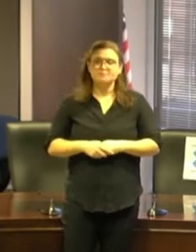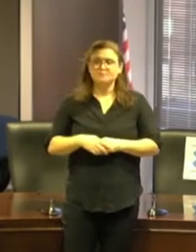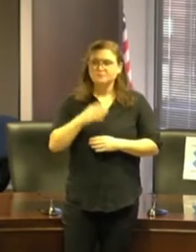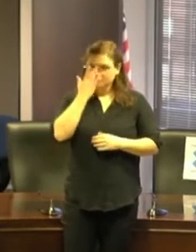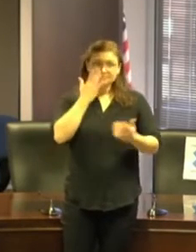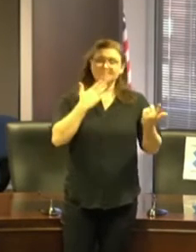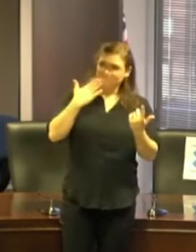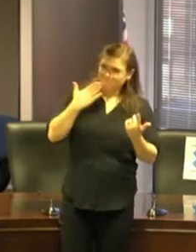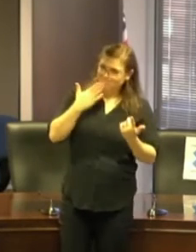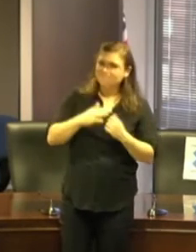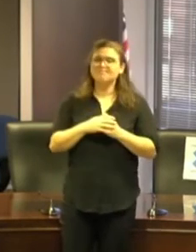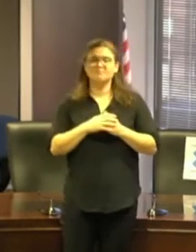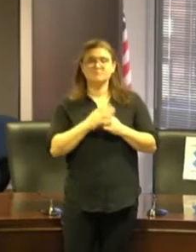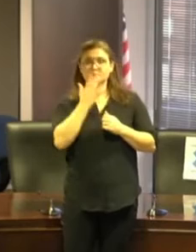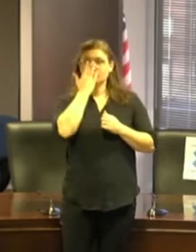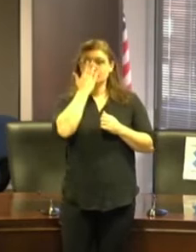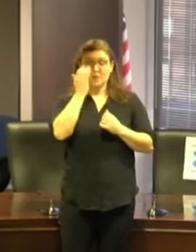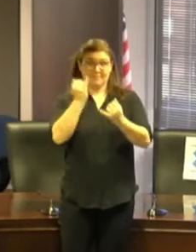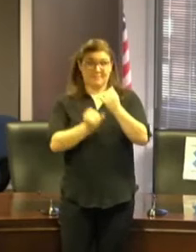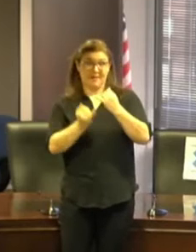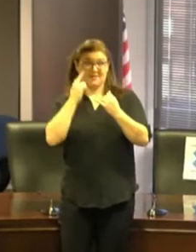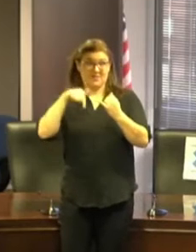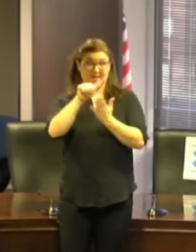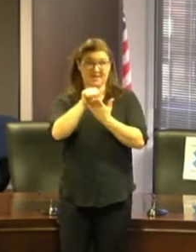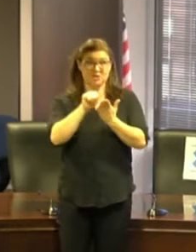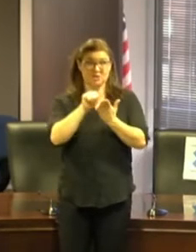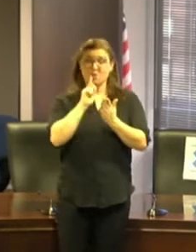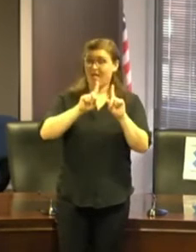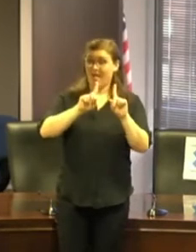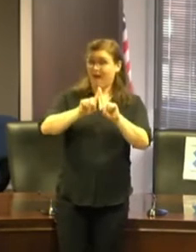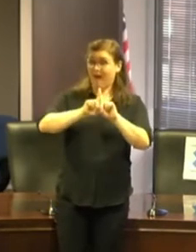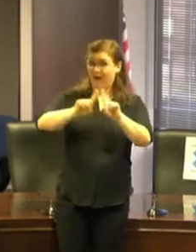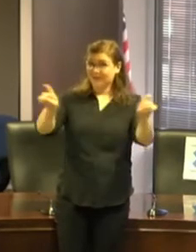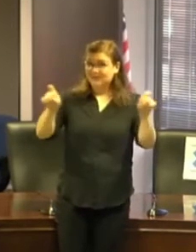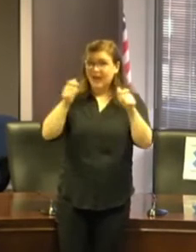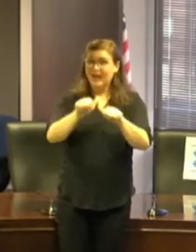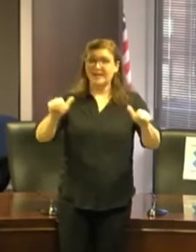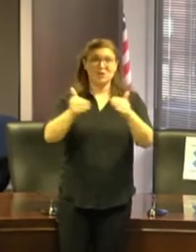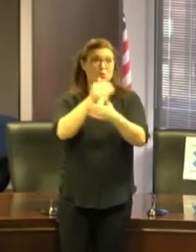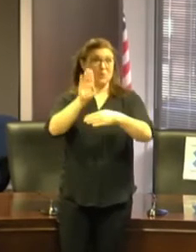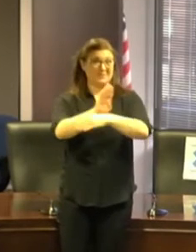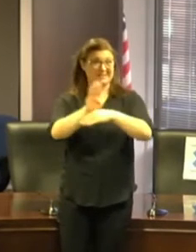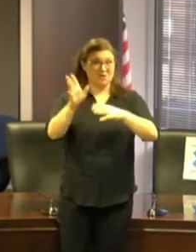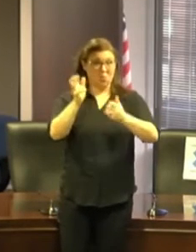The last thing on the agenda is to inquire if there's any new business that needs to come before the board at this time.